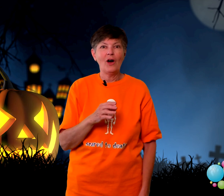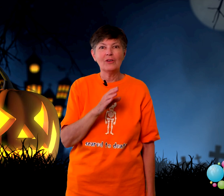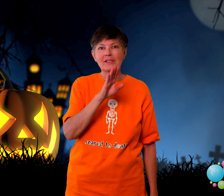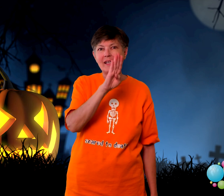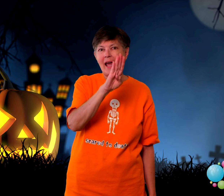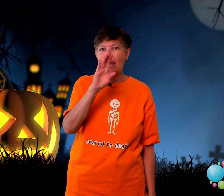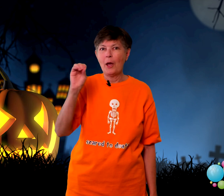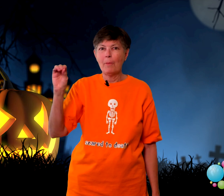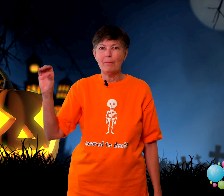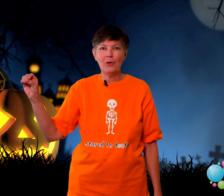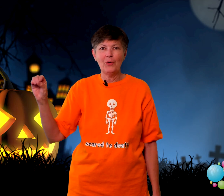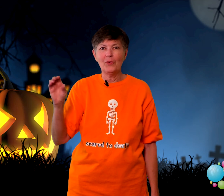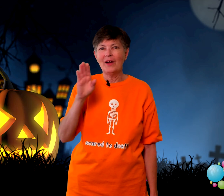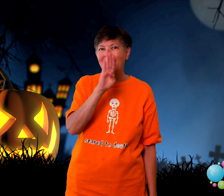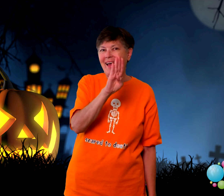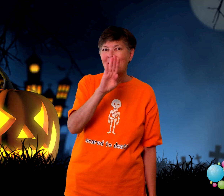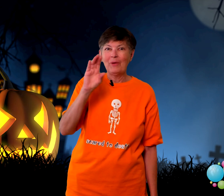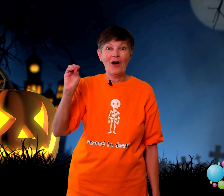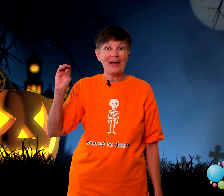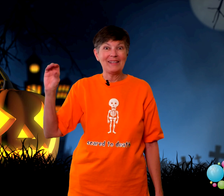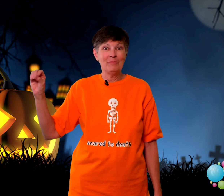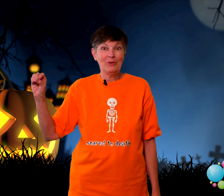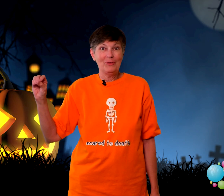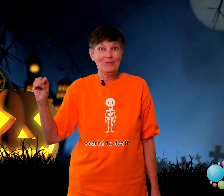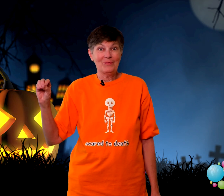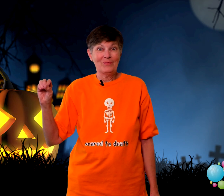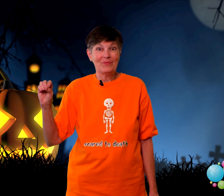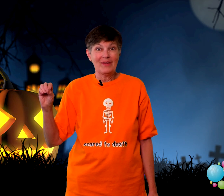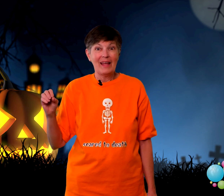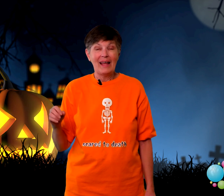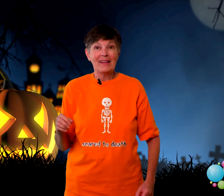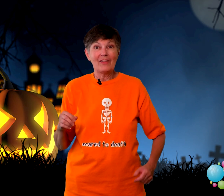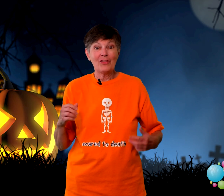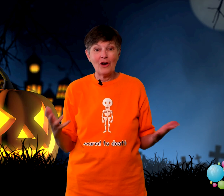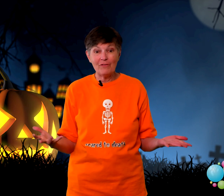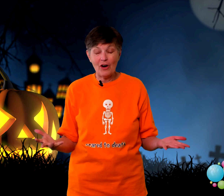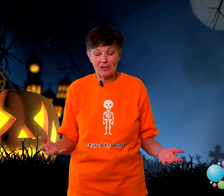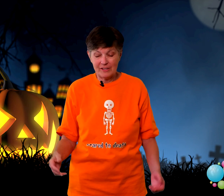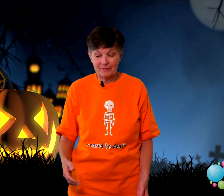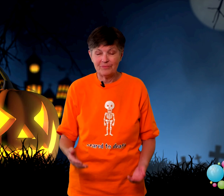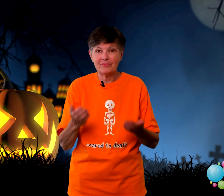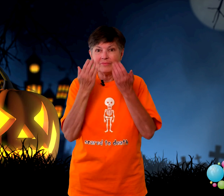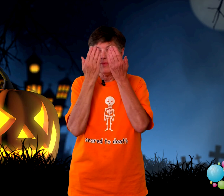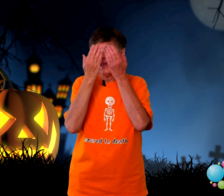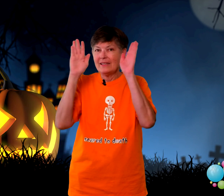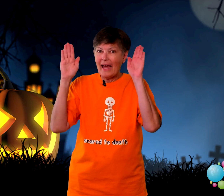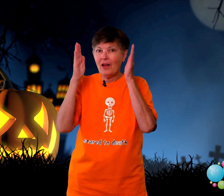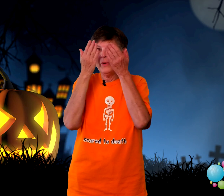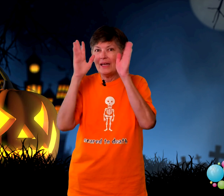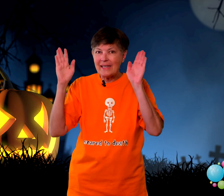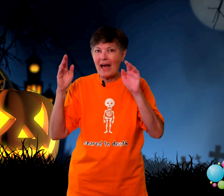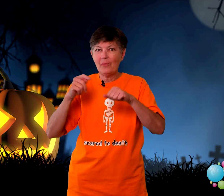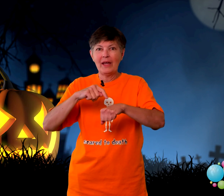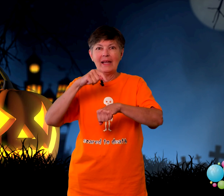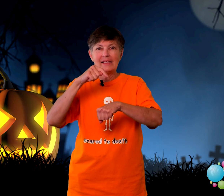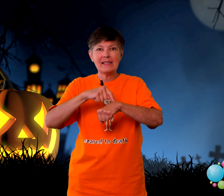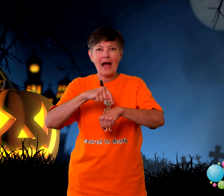all say boo. And then we all get to boo. The third verse, it's Halloween, it's Halloween, it's